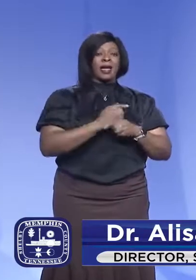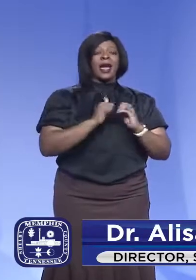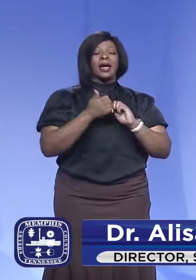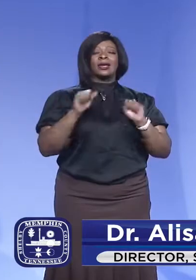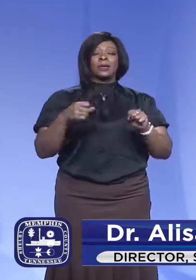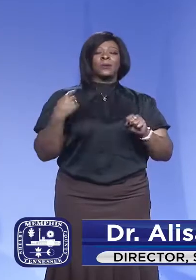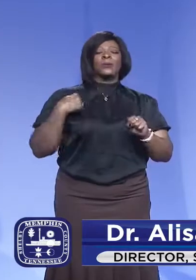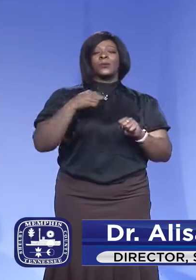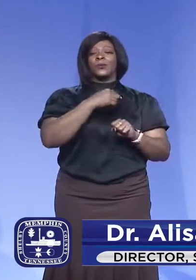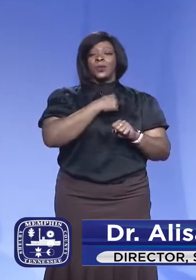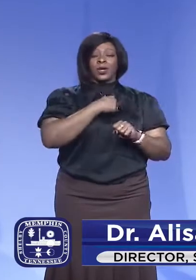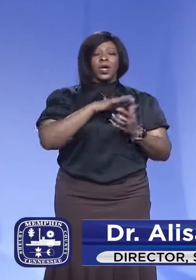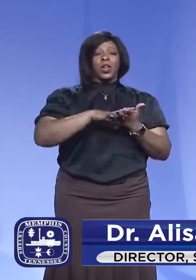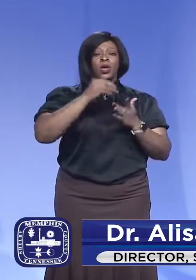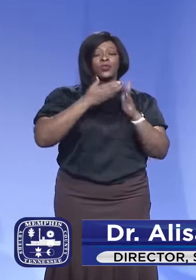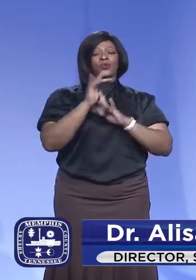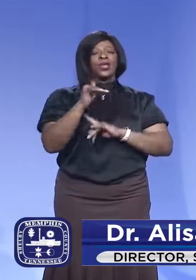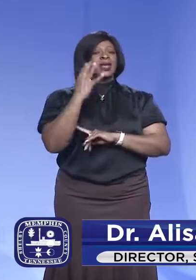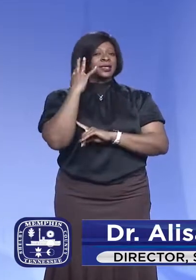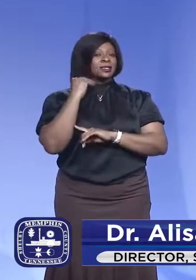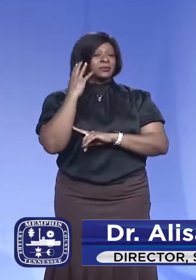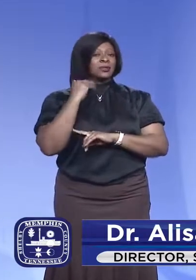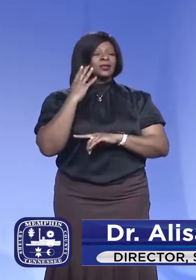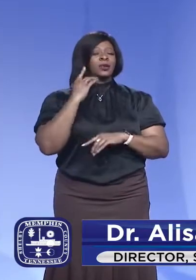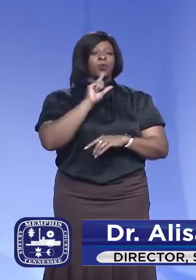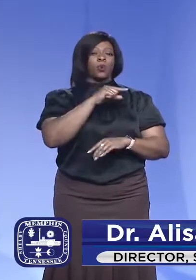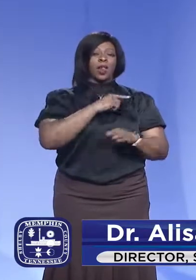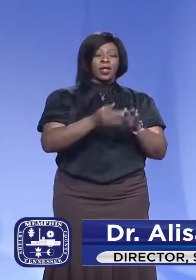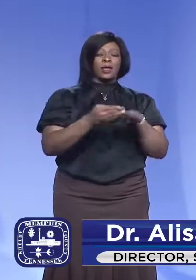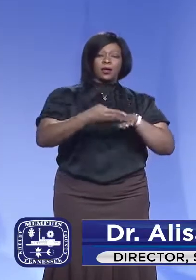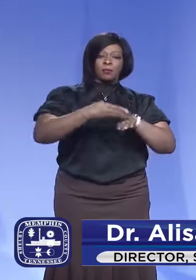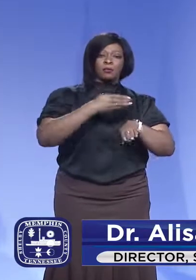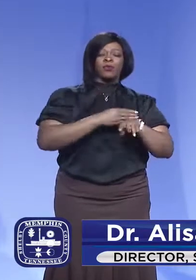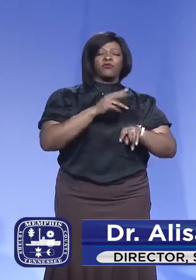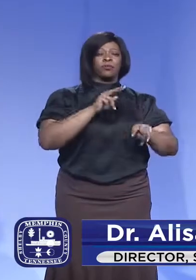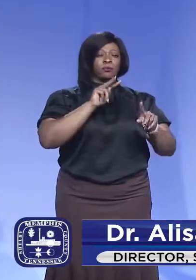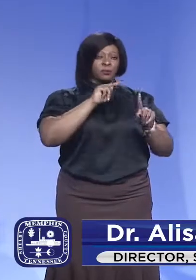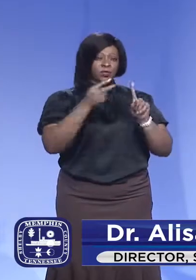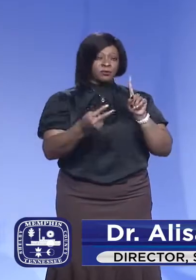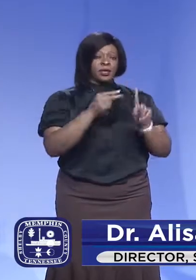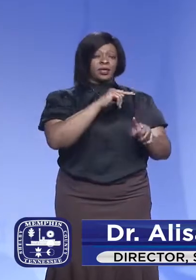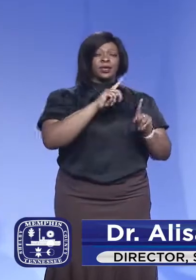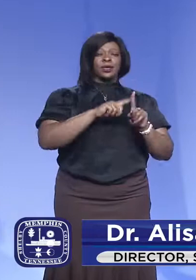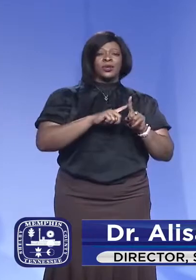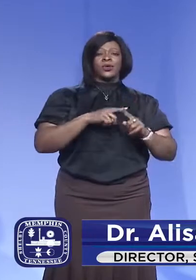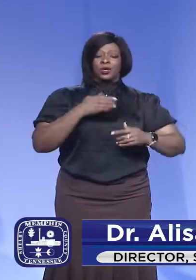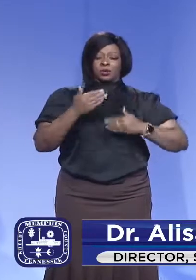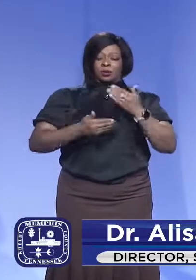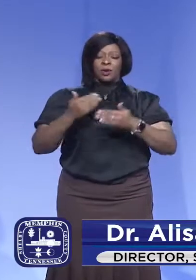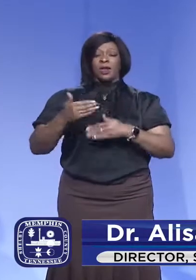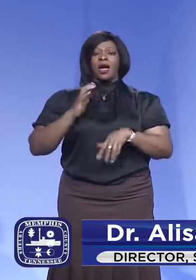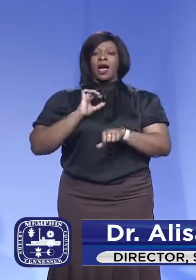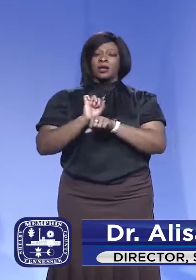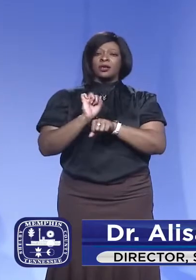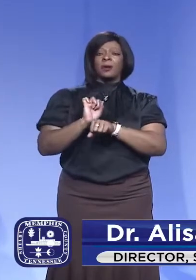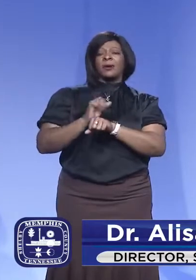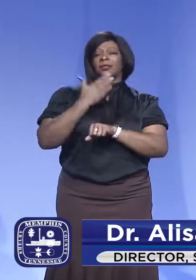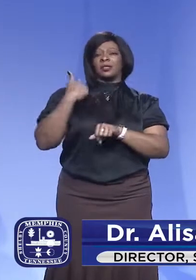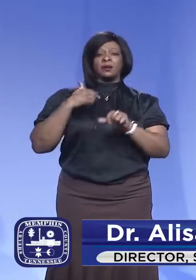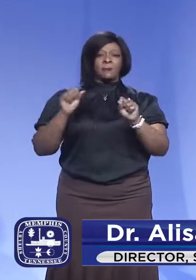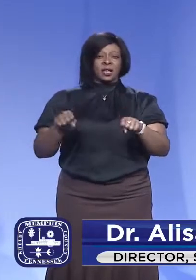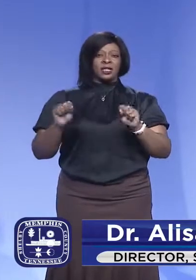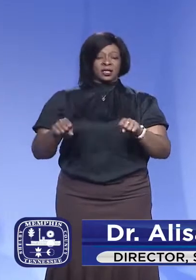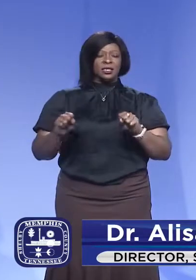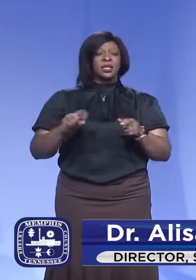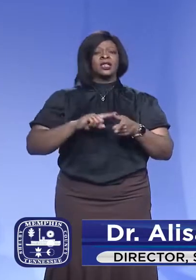can we learn through the experience from a quality improvement perspective to carry out our duties to the best of our ability.